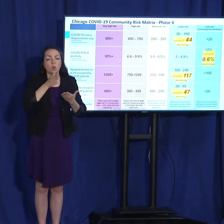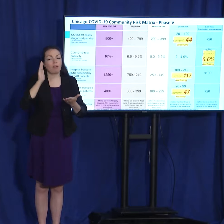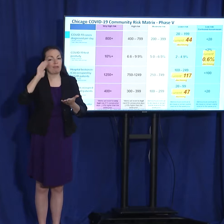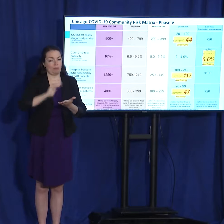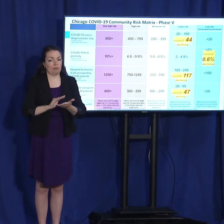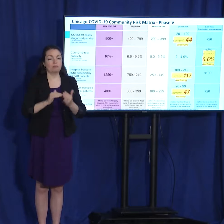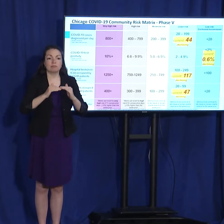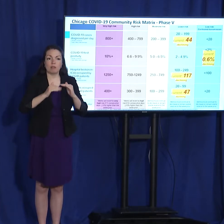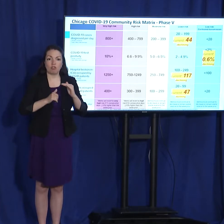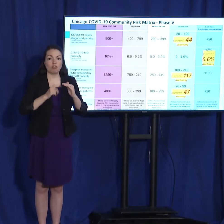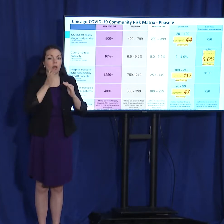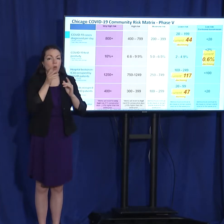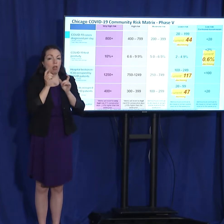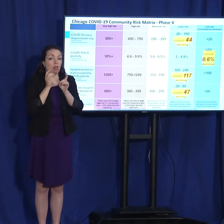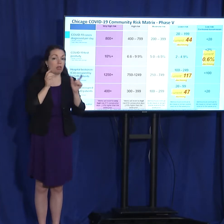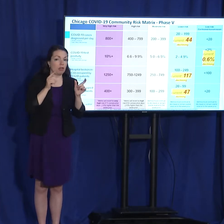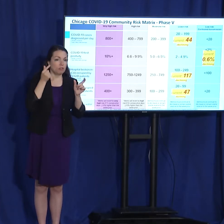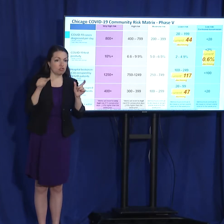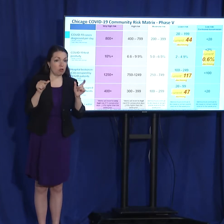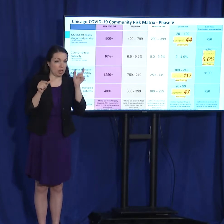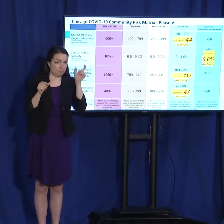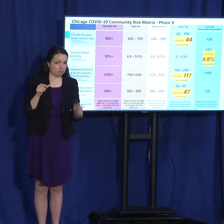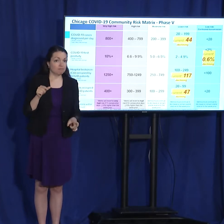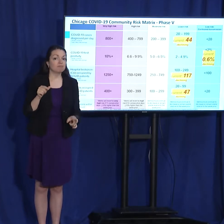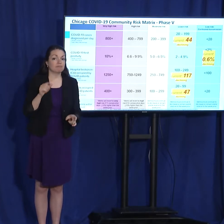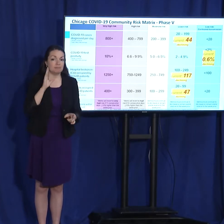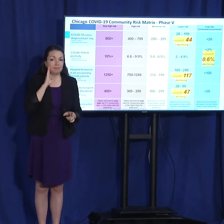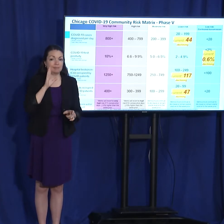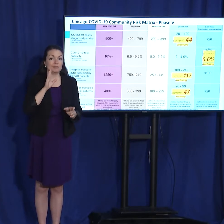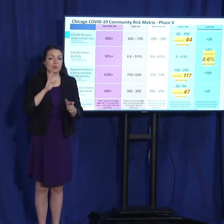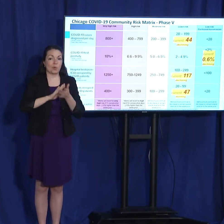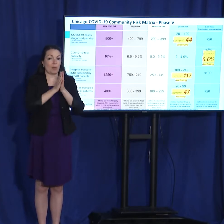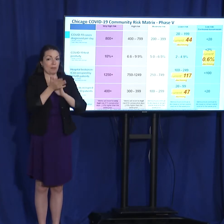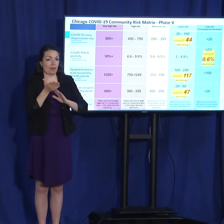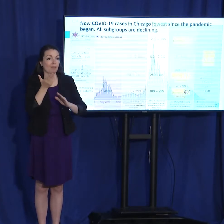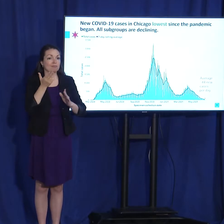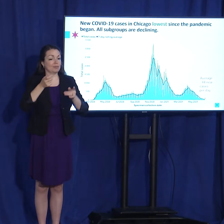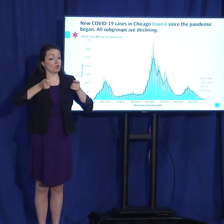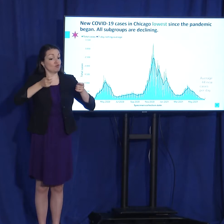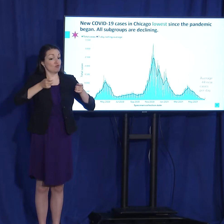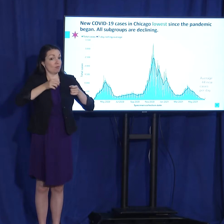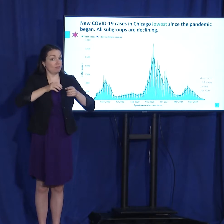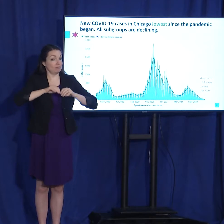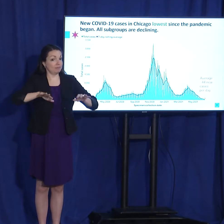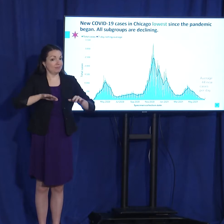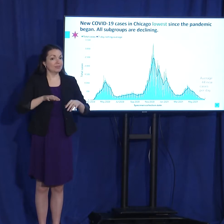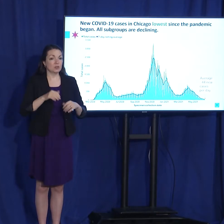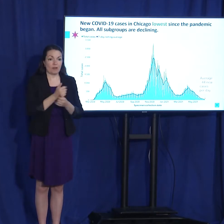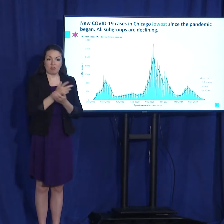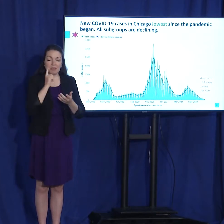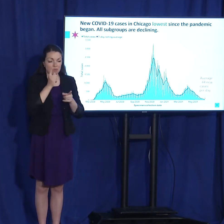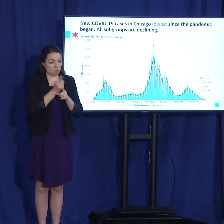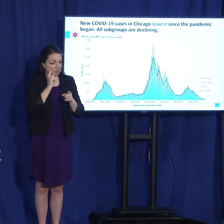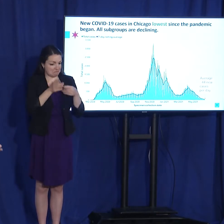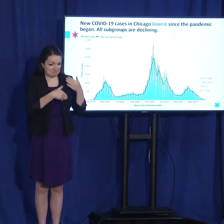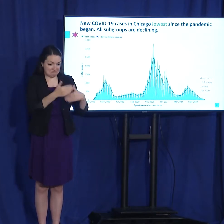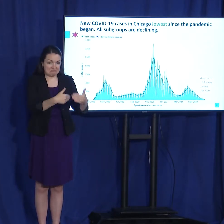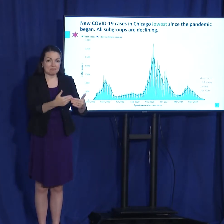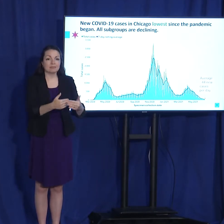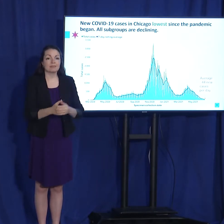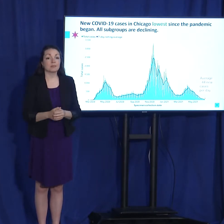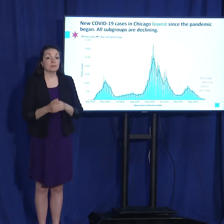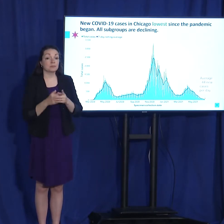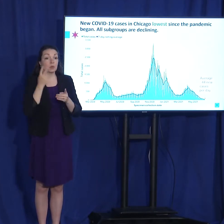come under our controlled transmission. So everything is continuing to head the right direction in terms of our metrics. If we just look at the graphs on